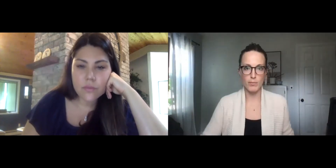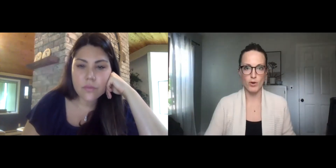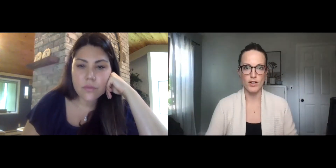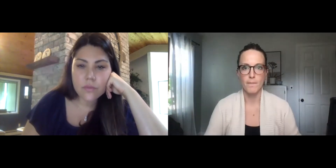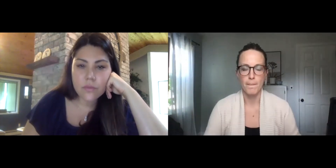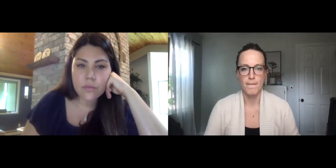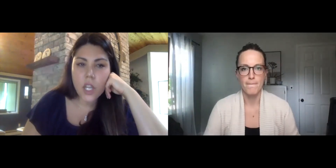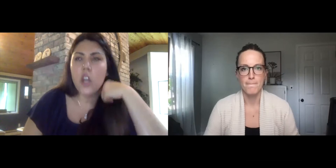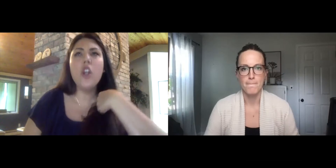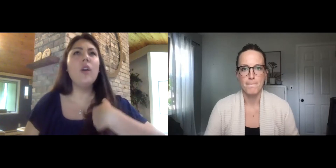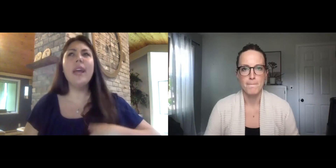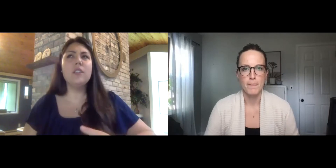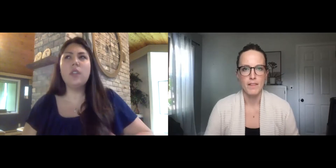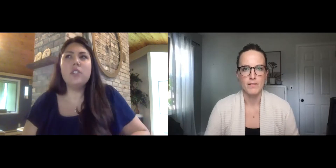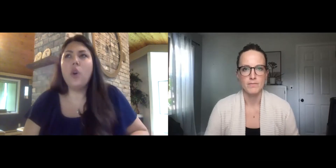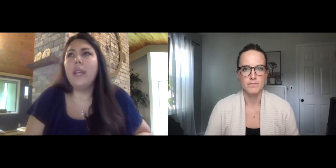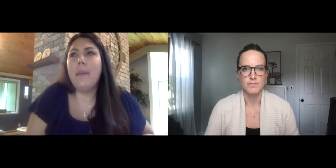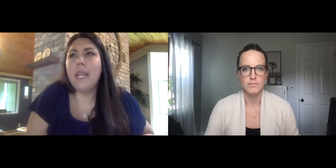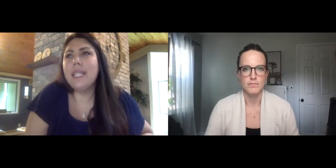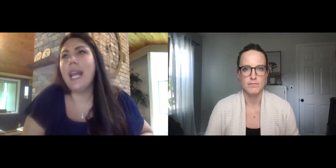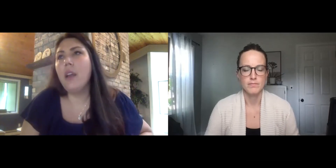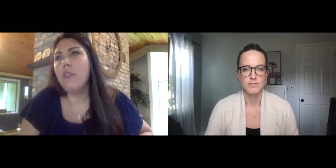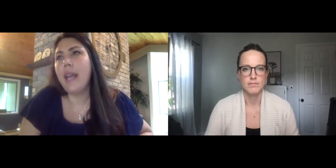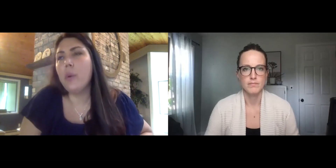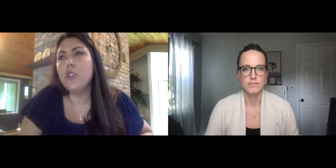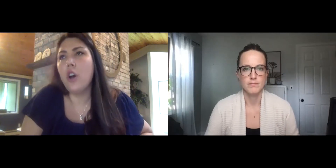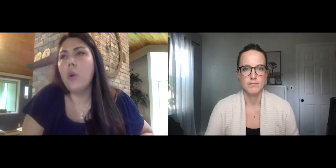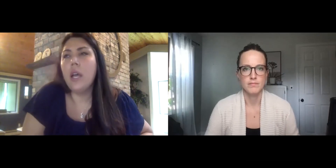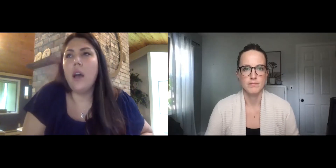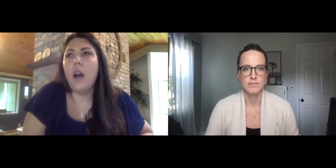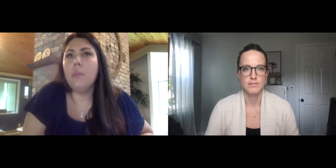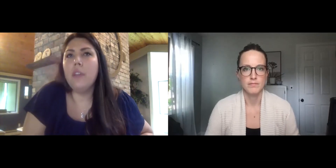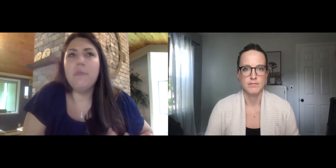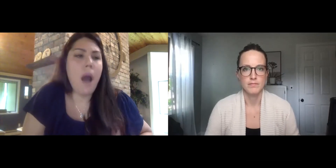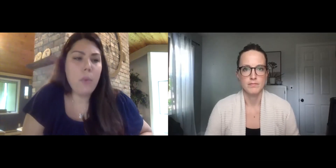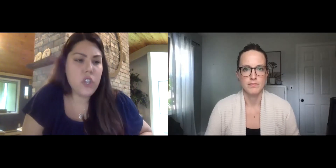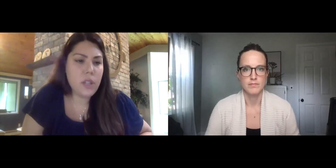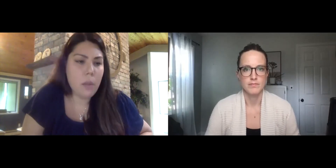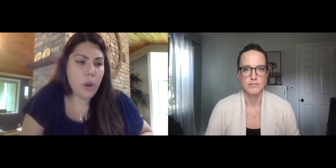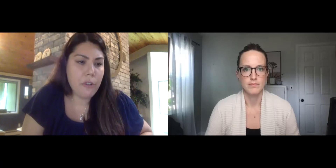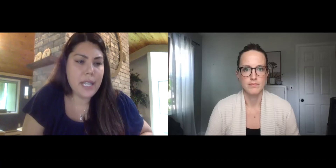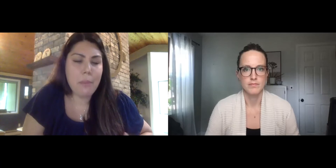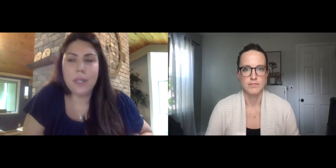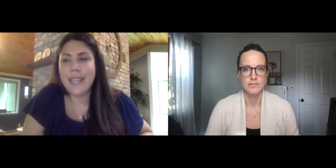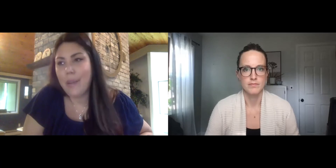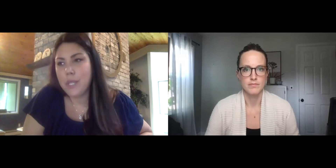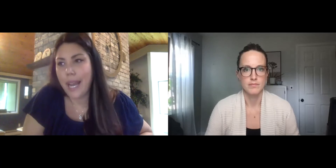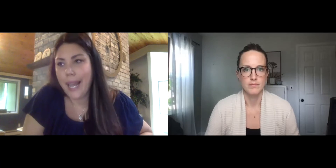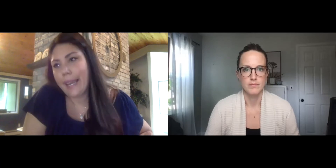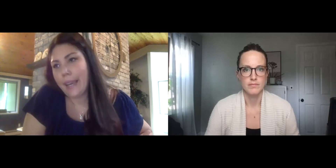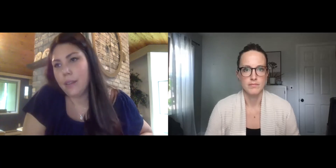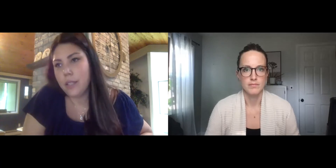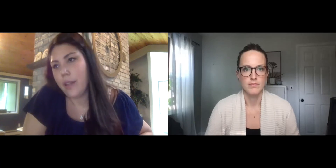need to be on board? No, yeah, it's totally. I mean, it's like any other language. So if mom was just on board, for example, and dad was